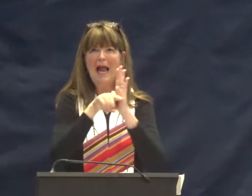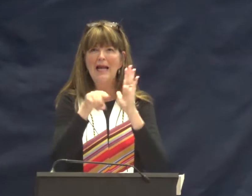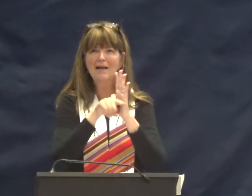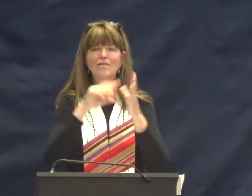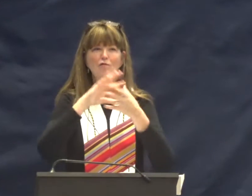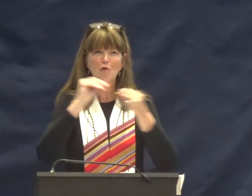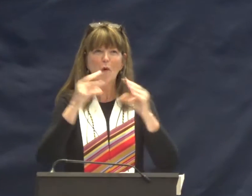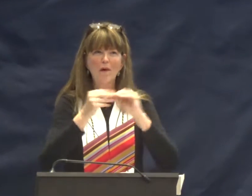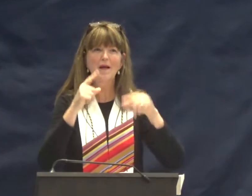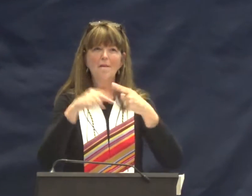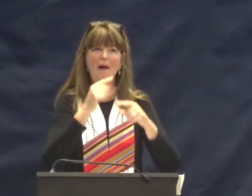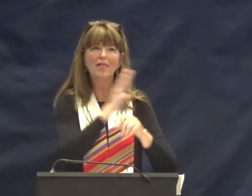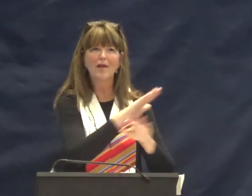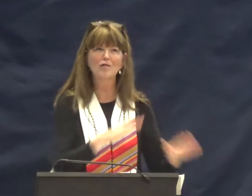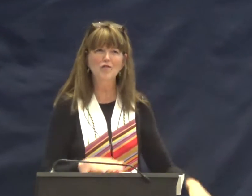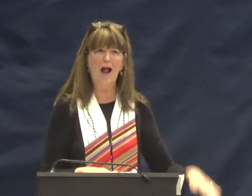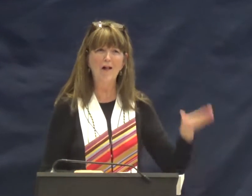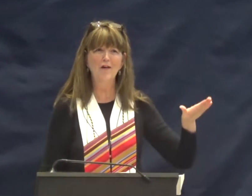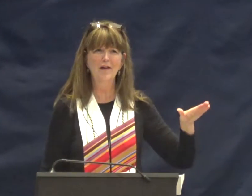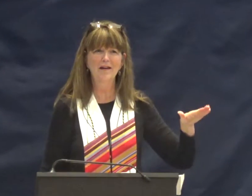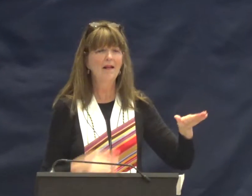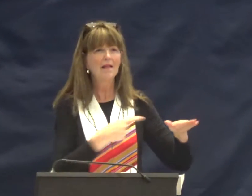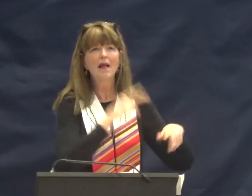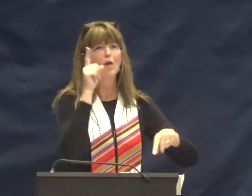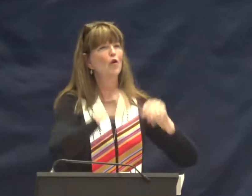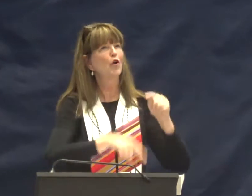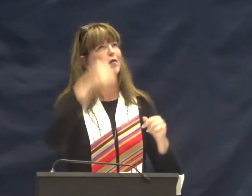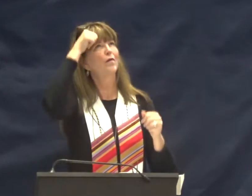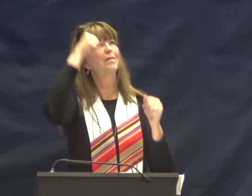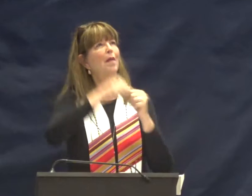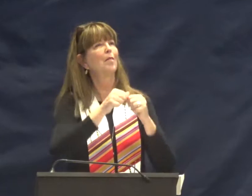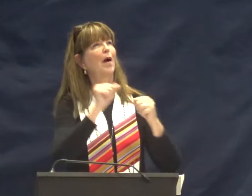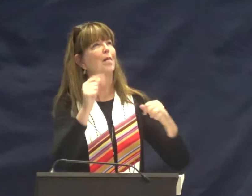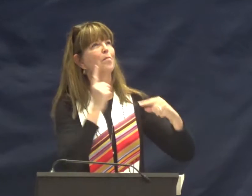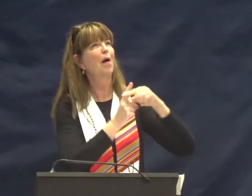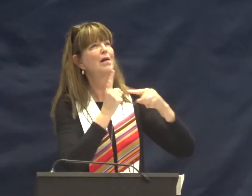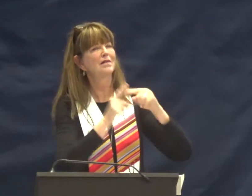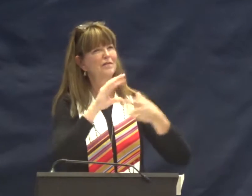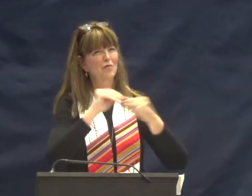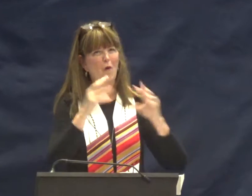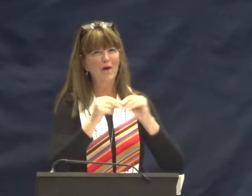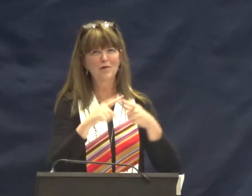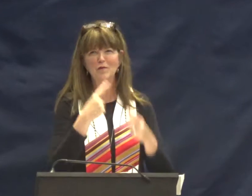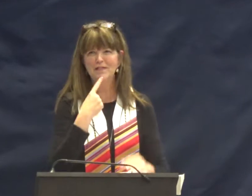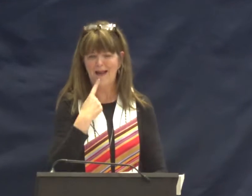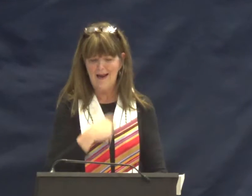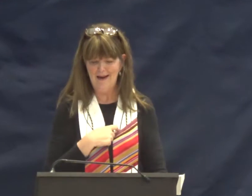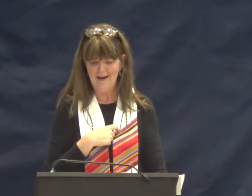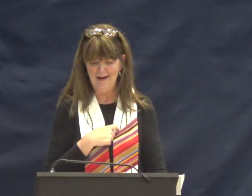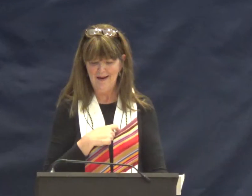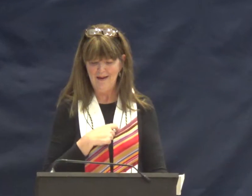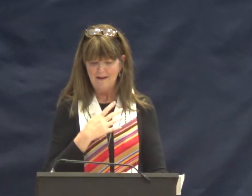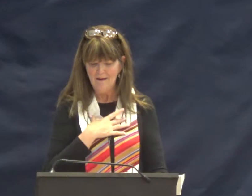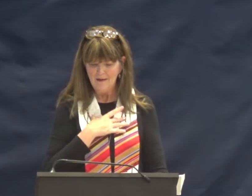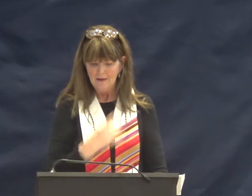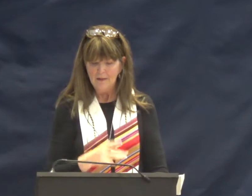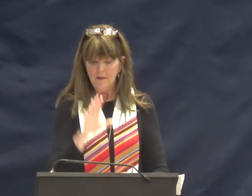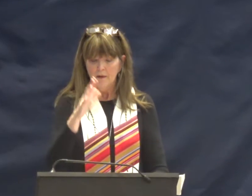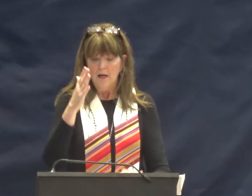remembered so many of the negative incidents that happened in their childhood, and they couldn't remember any positive stories.